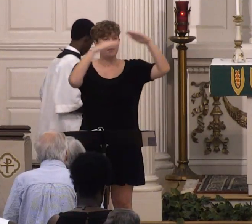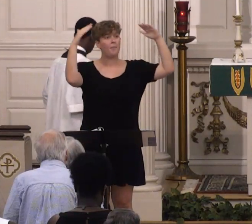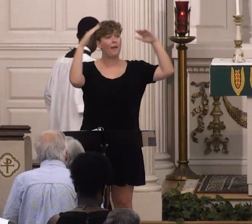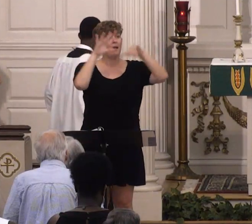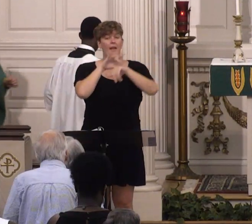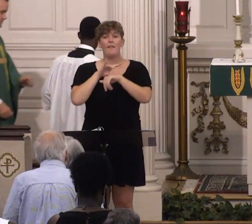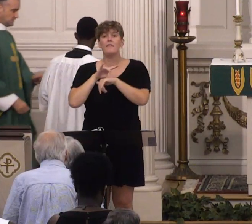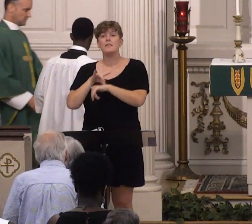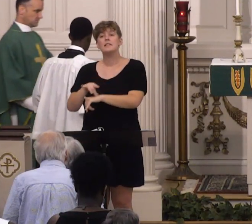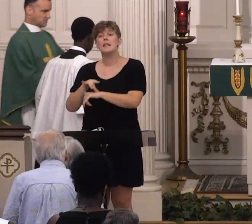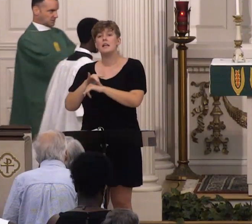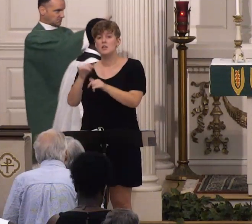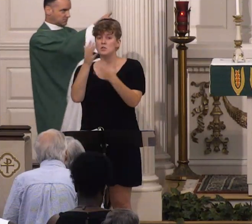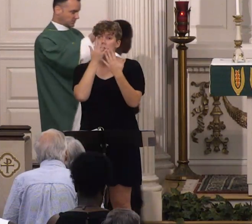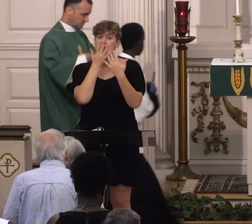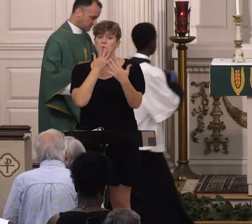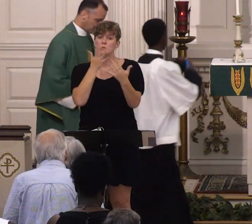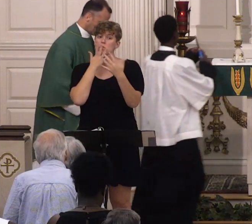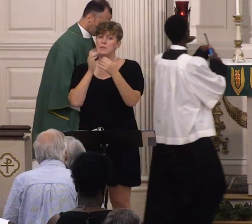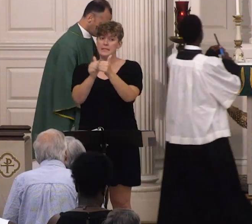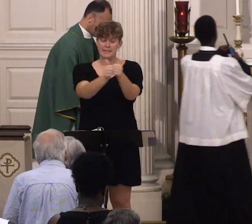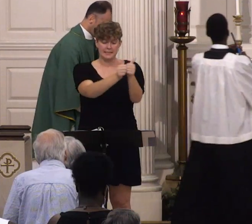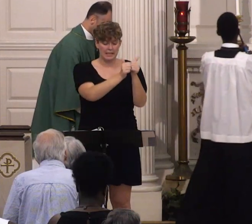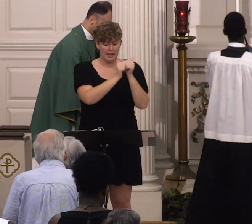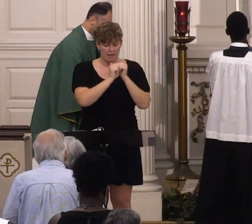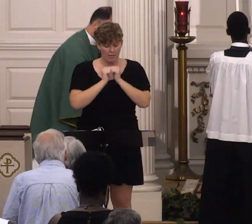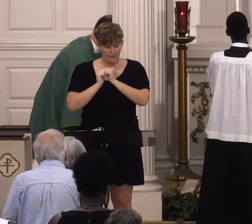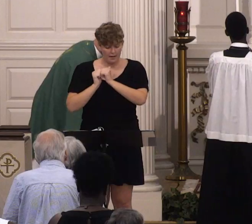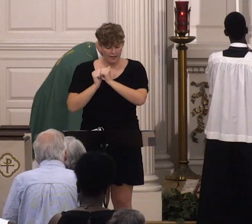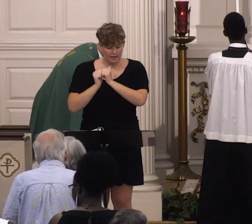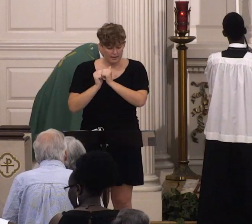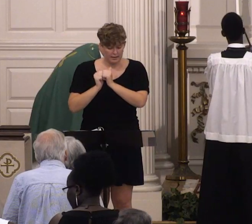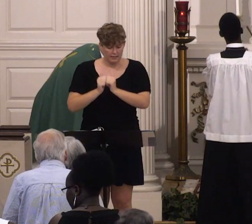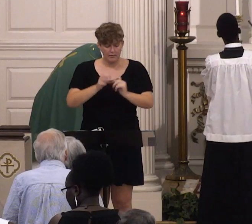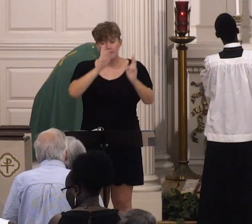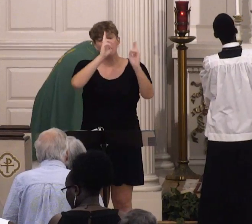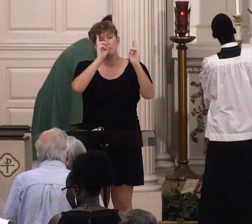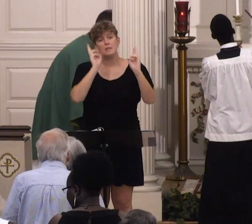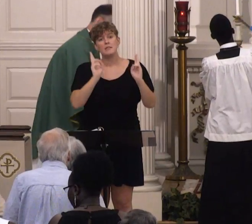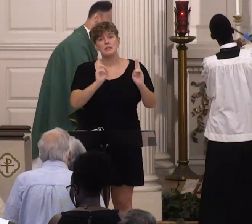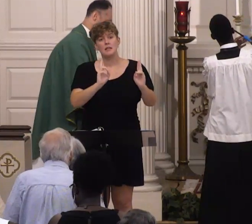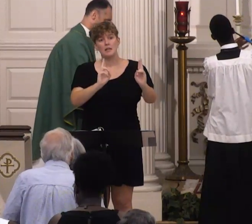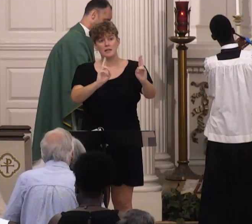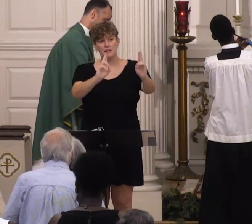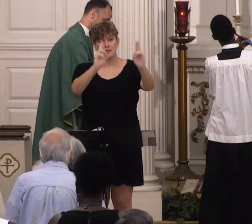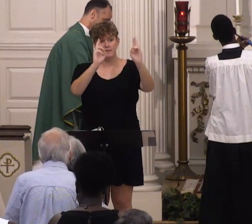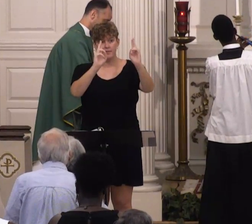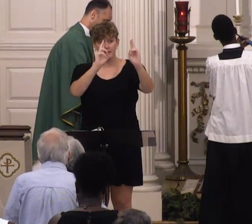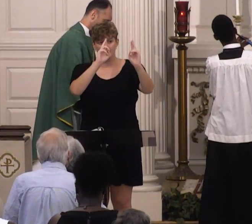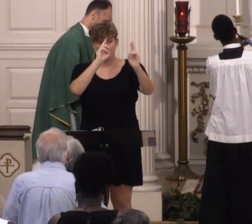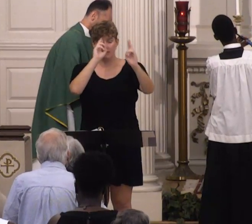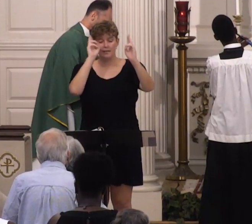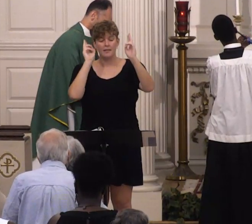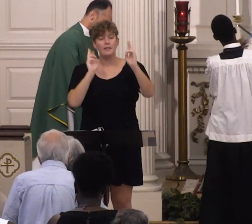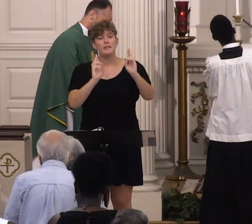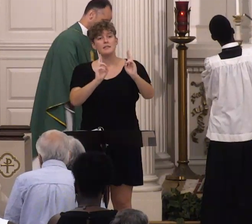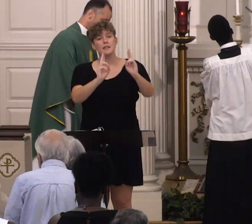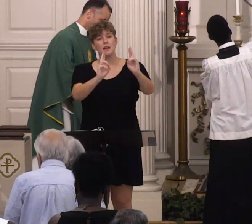seraphim, heaven and earth resound the hymn. Save,